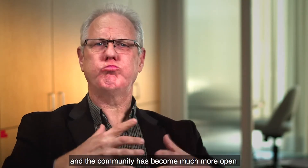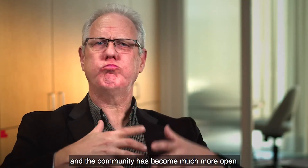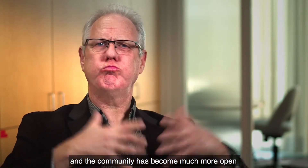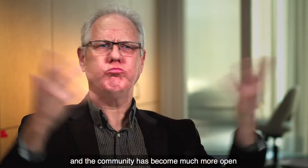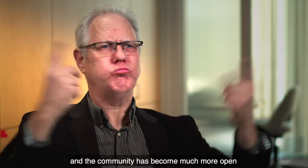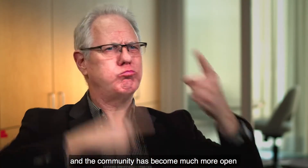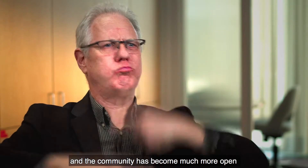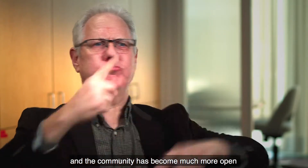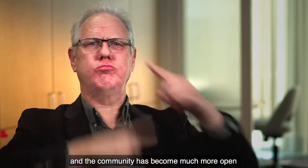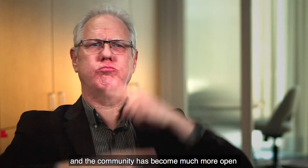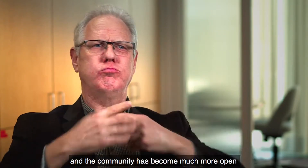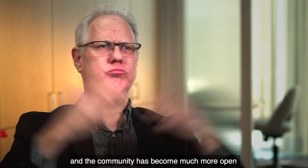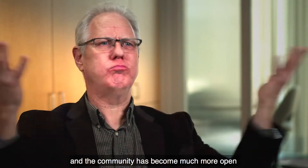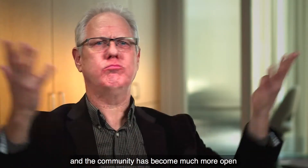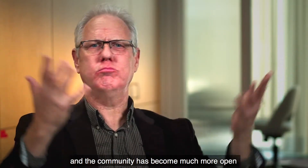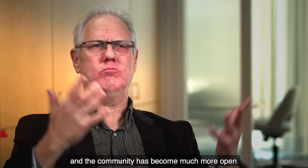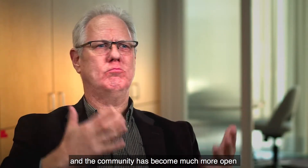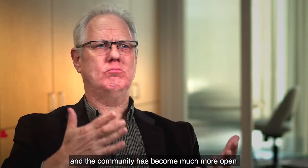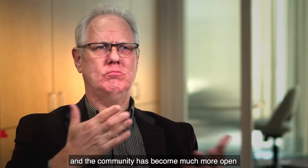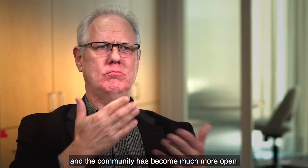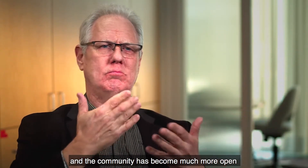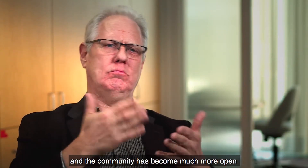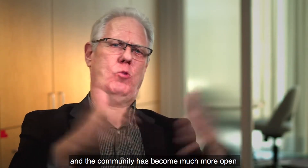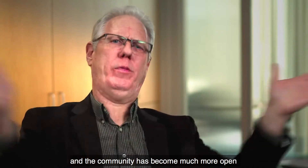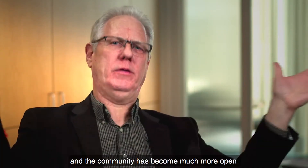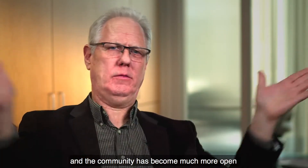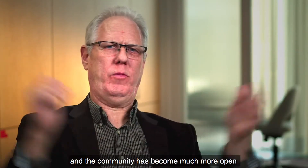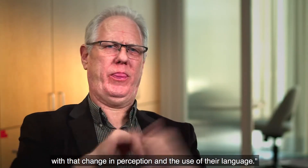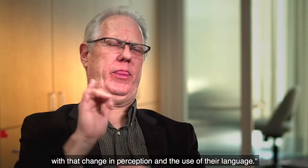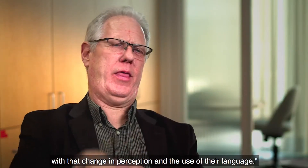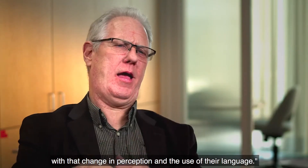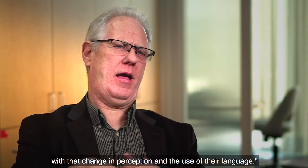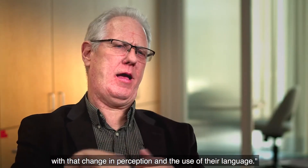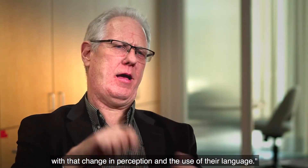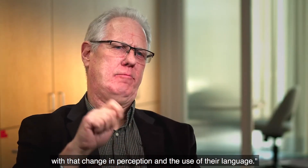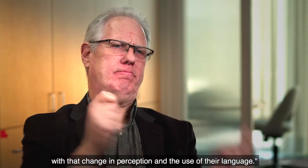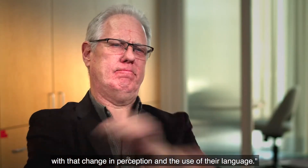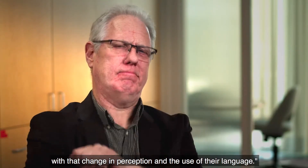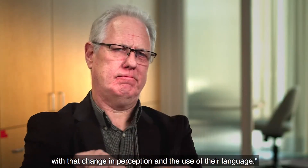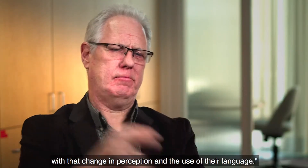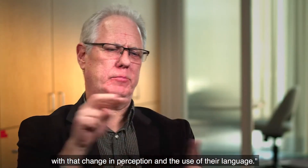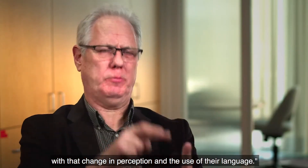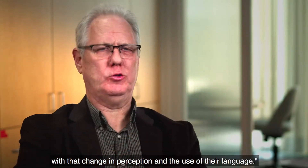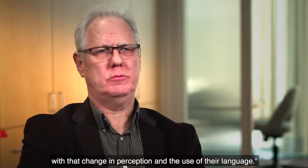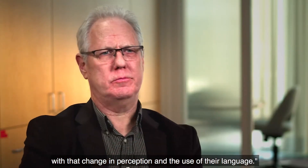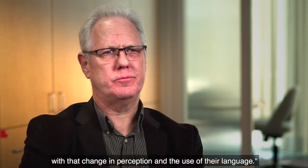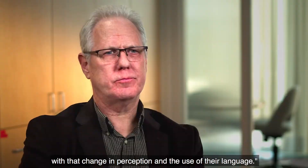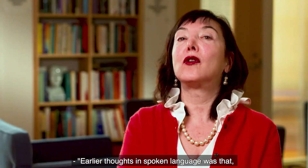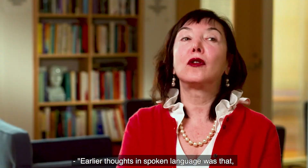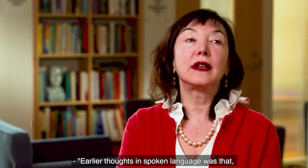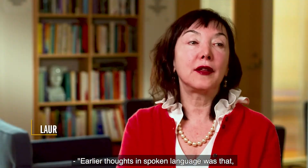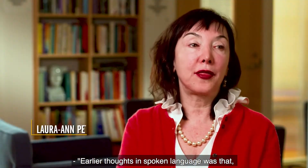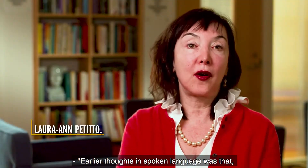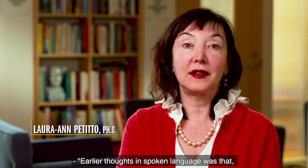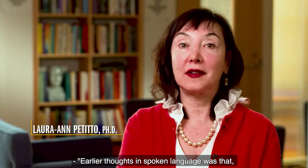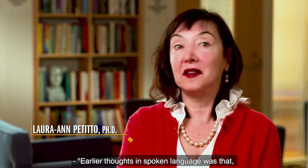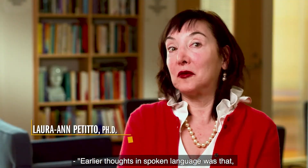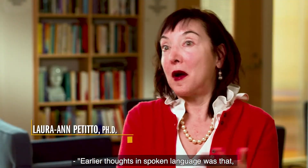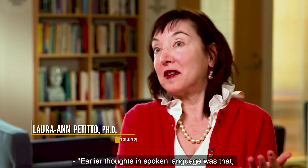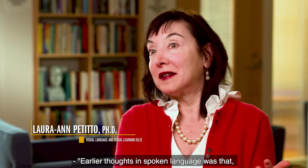And the community has become much more open than with that change in perception and the use of their language. Earlier thoughts in spoken